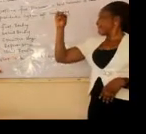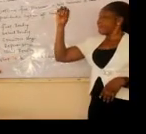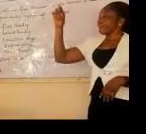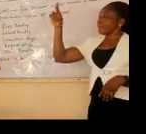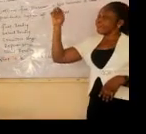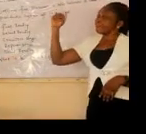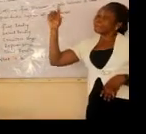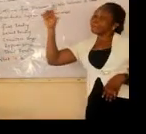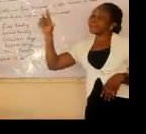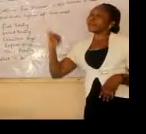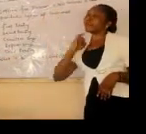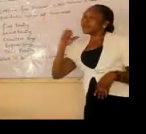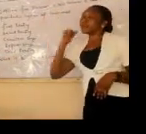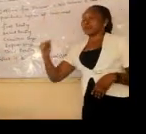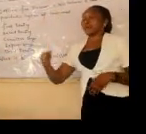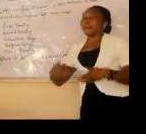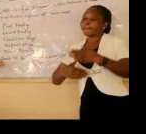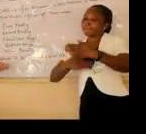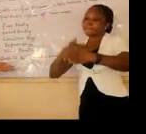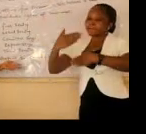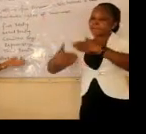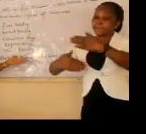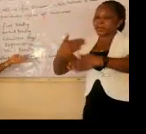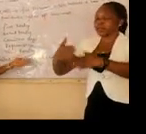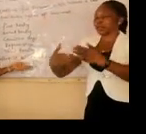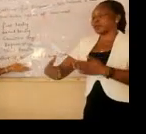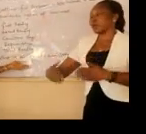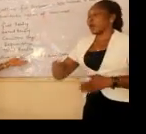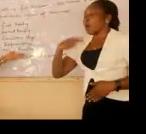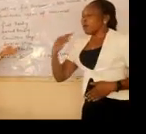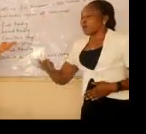process or act of carrying out